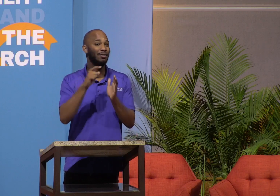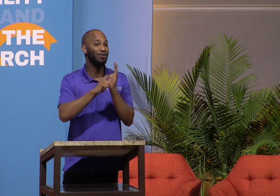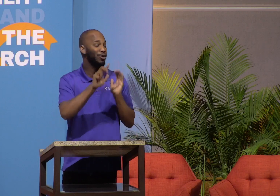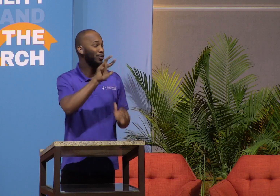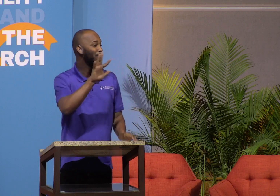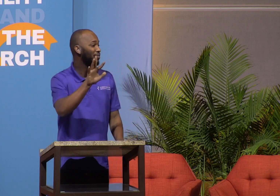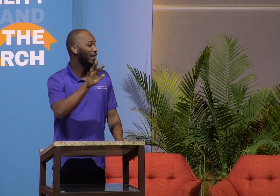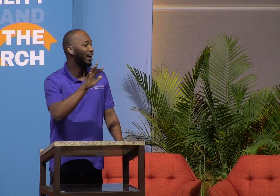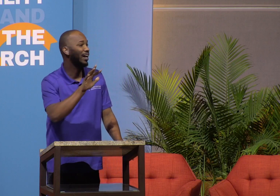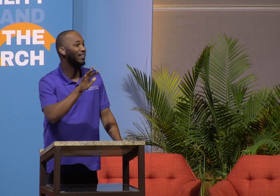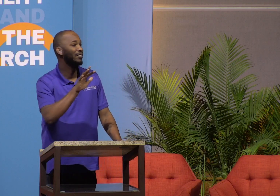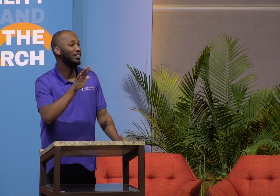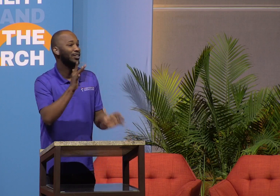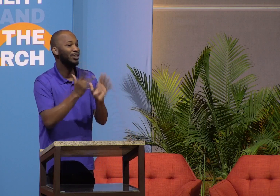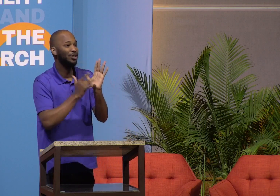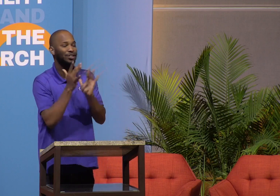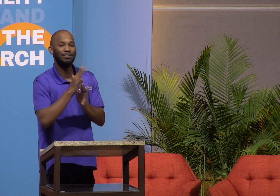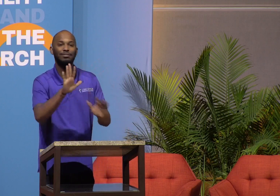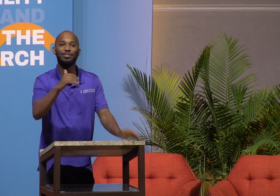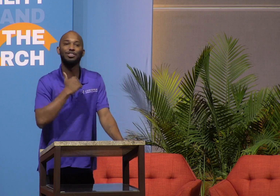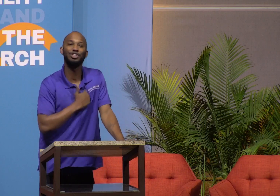not just where the deafness is.